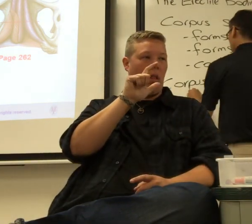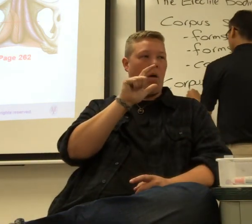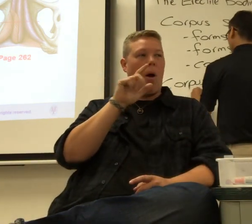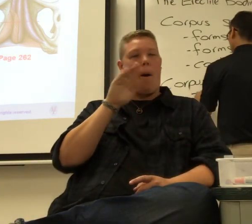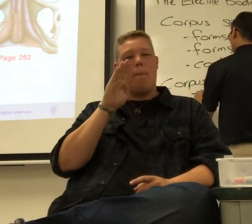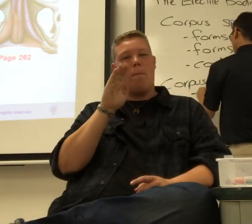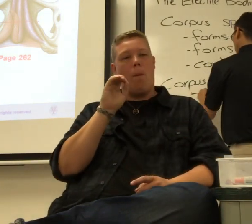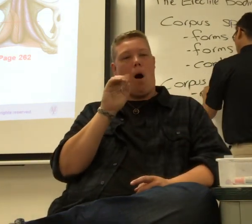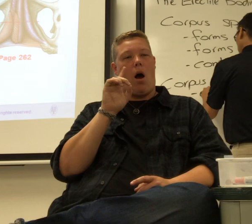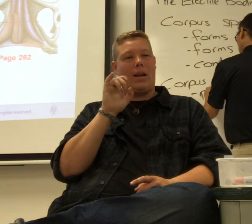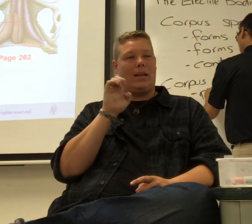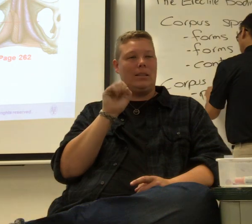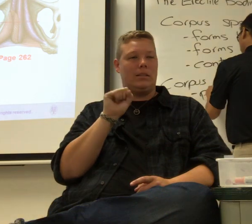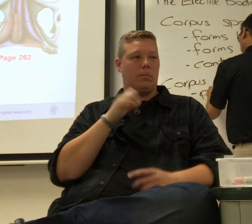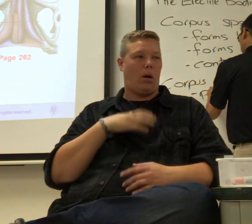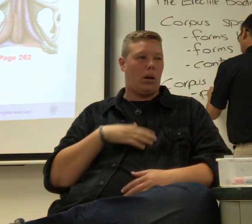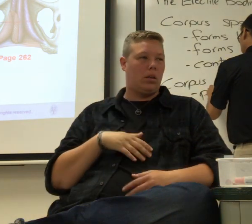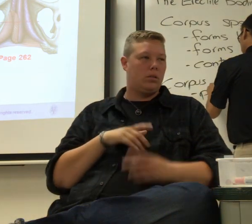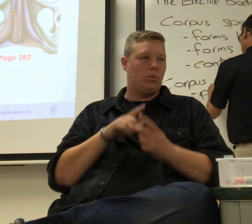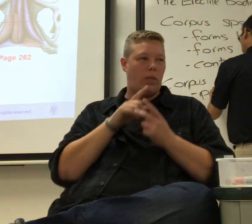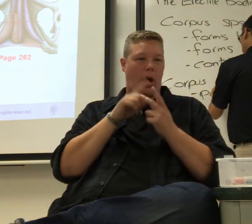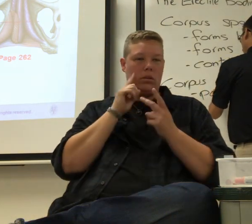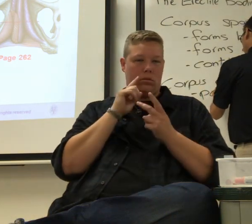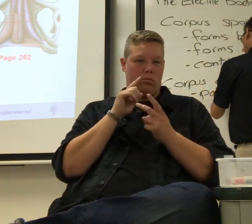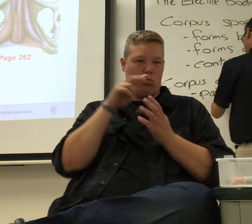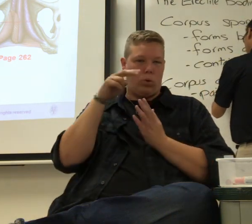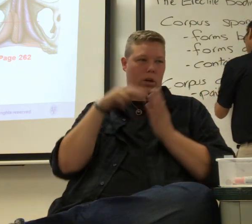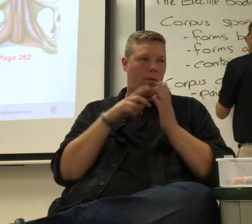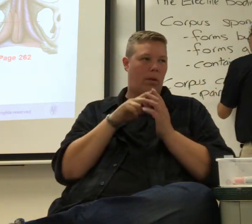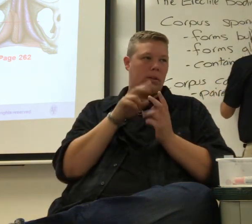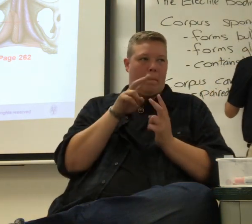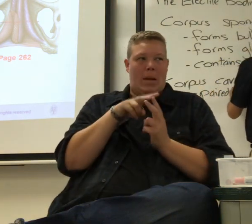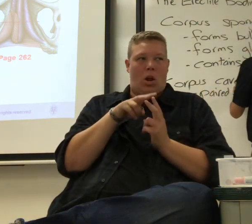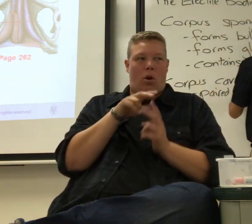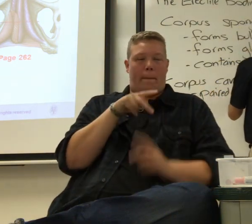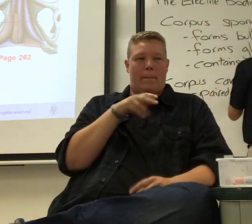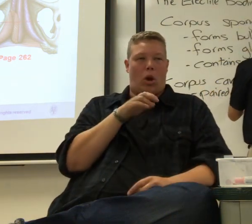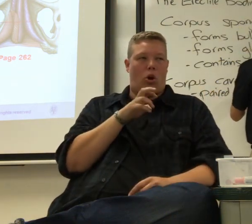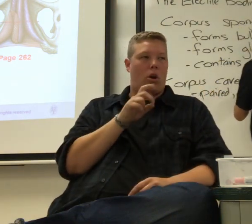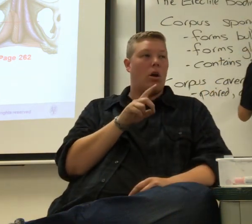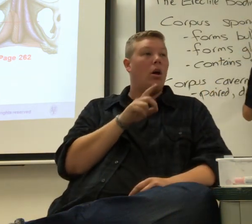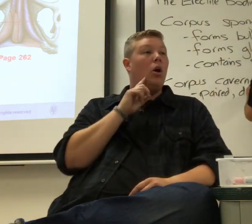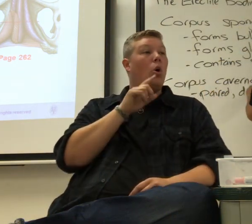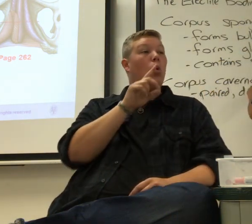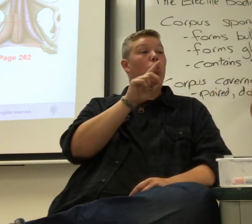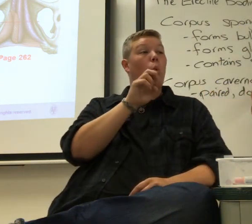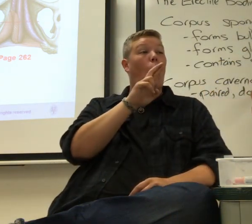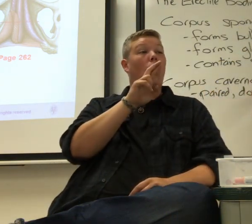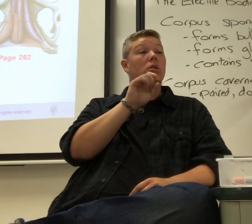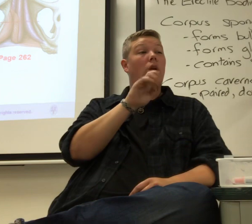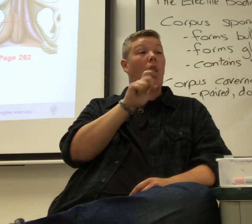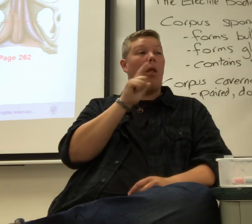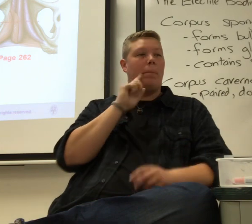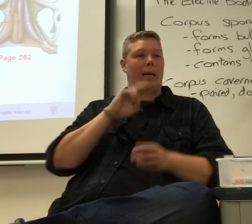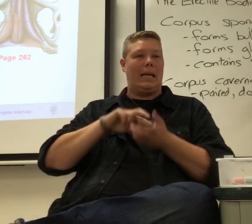in books. Erectile tissue that's paired. Dorsal, meaning they're on top.